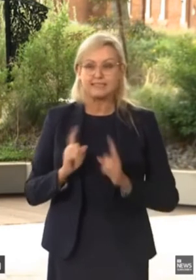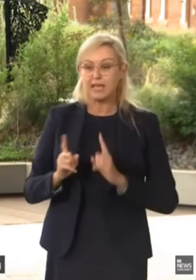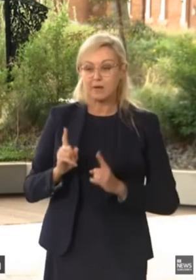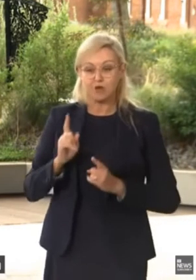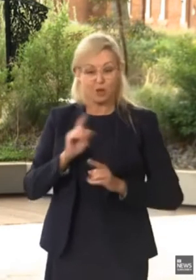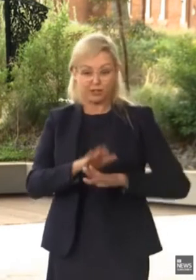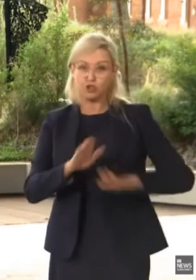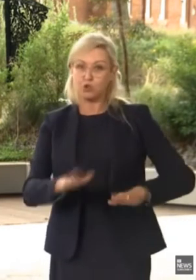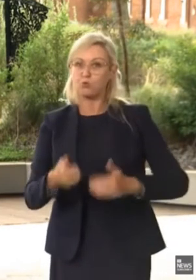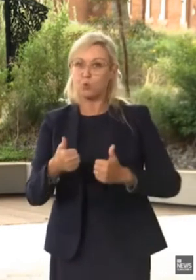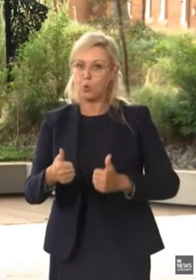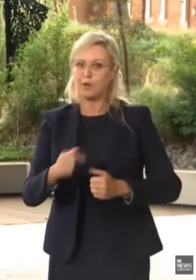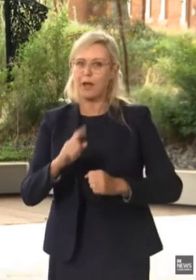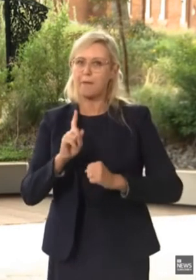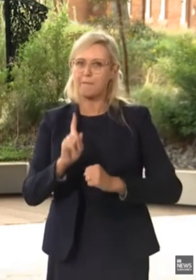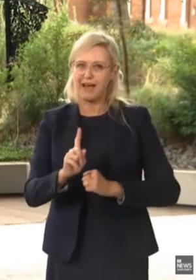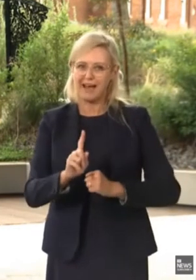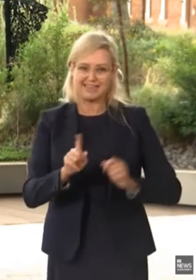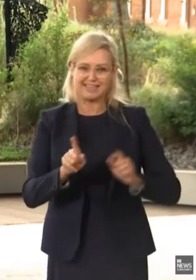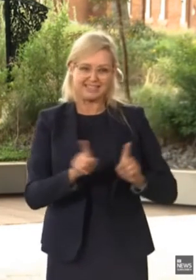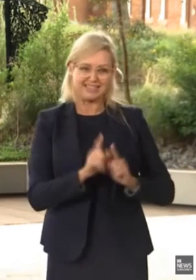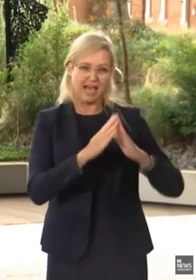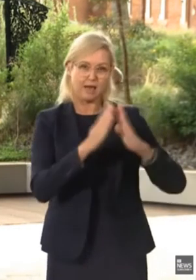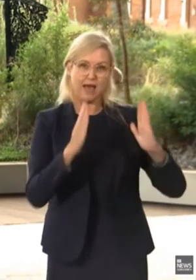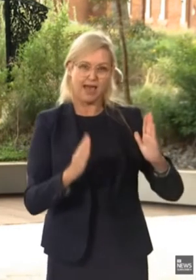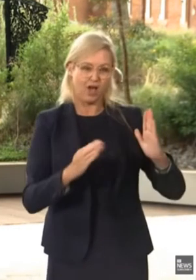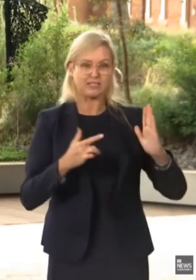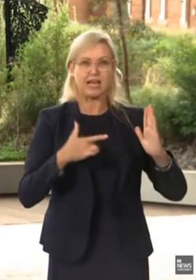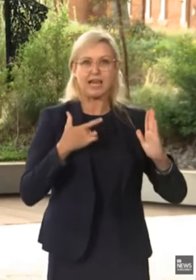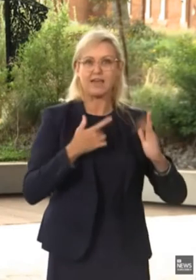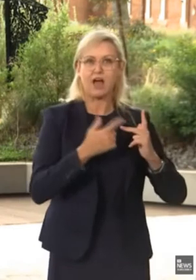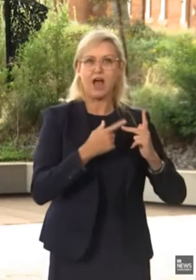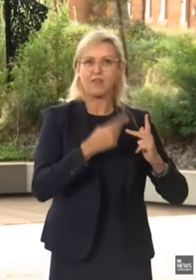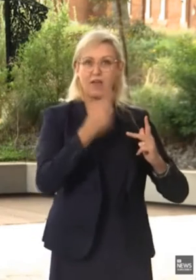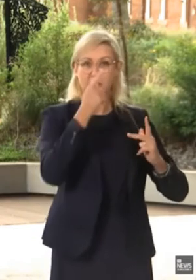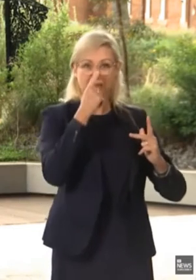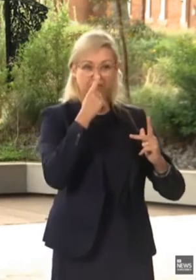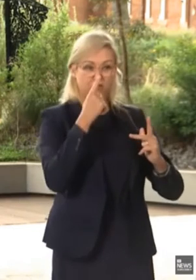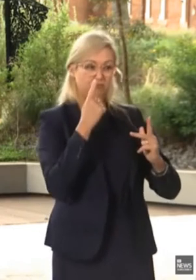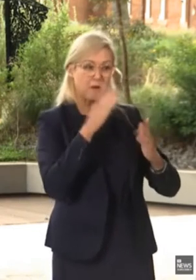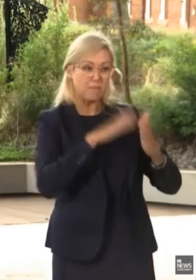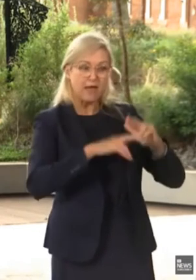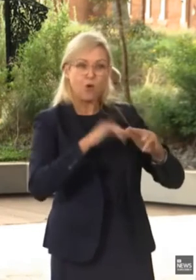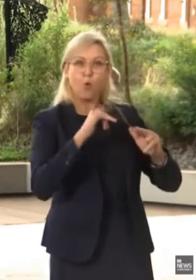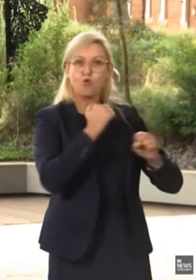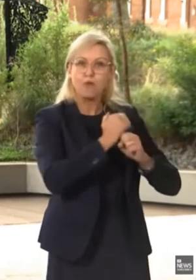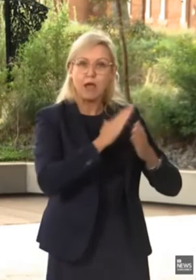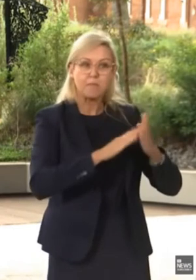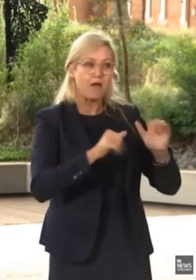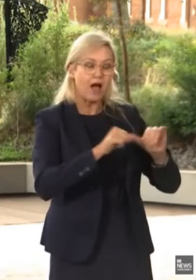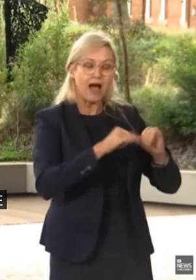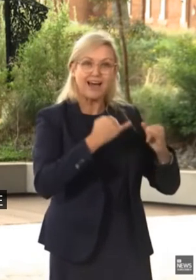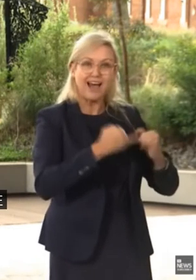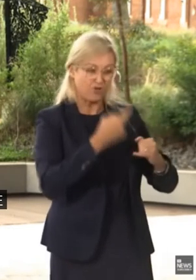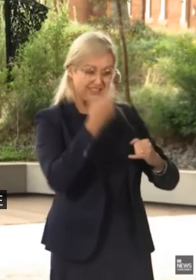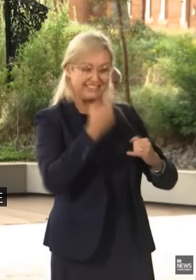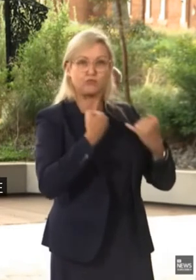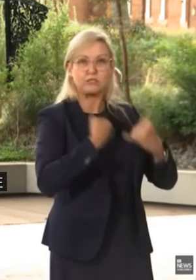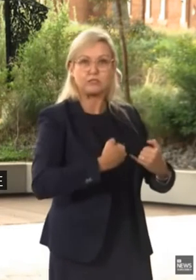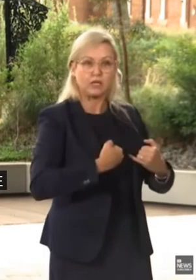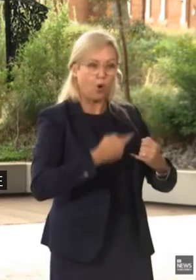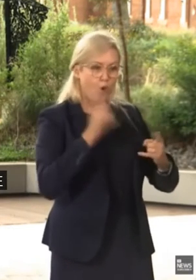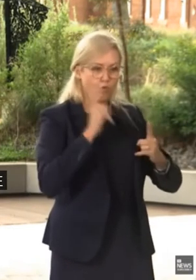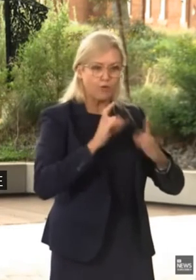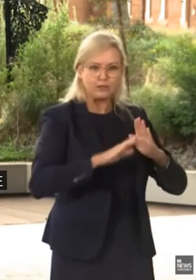have underlying health conditions. They're sending their children to school. Young children, it's not possible for them to be fully vaccinated yet. So in